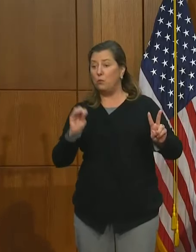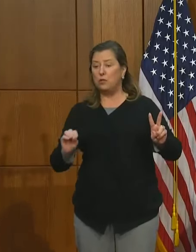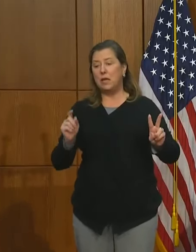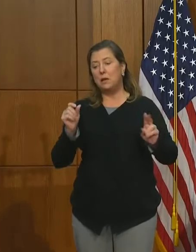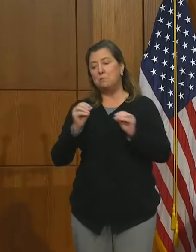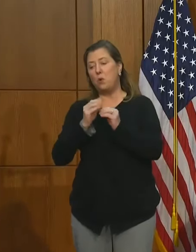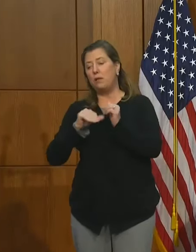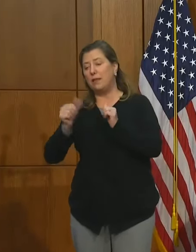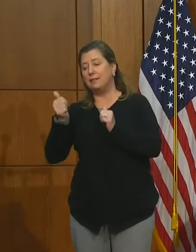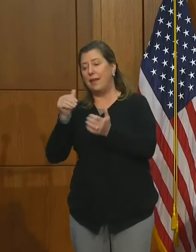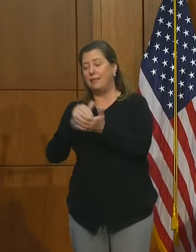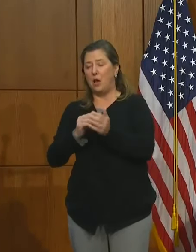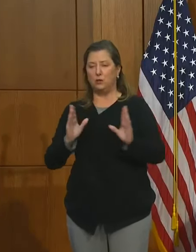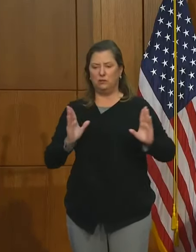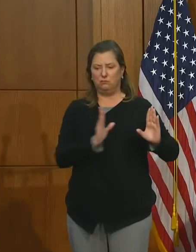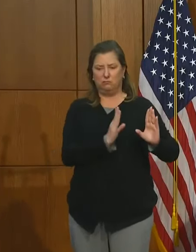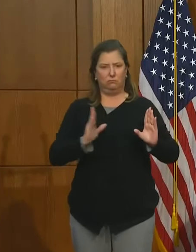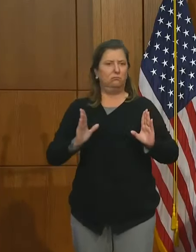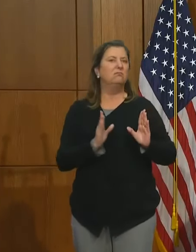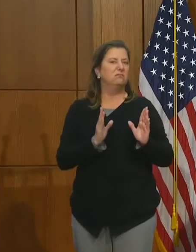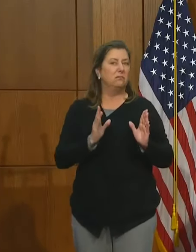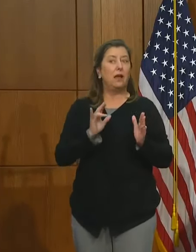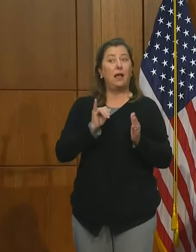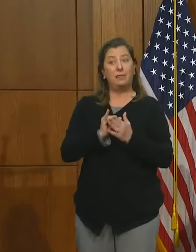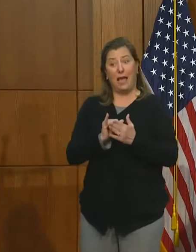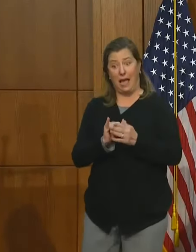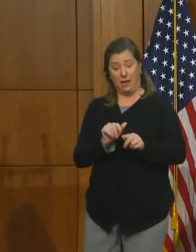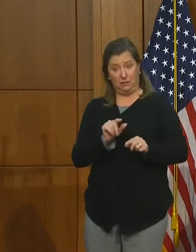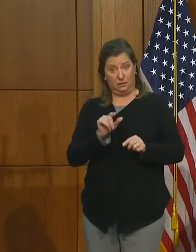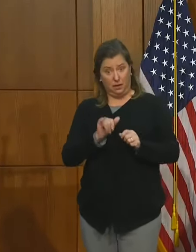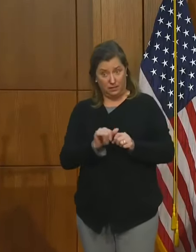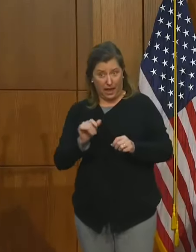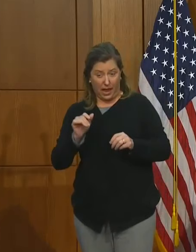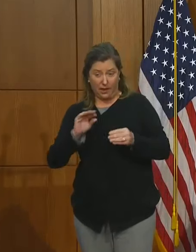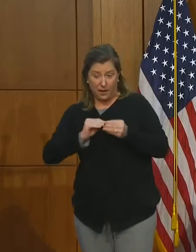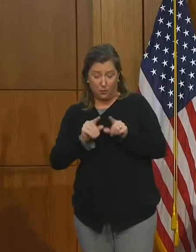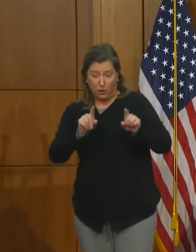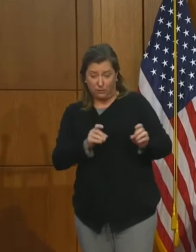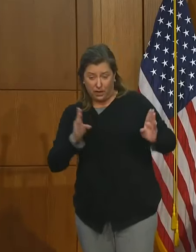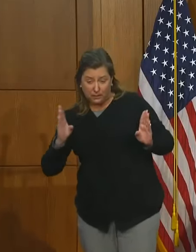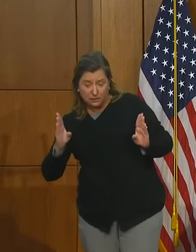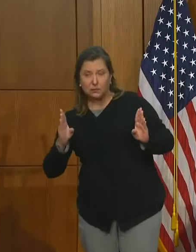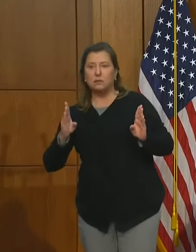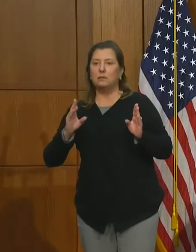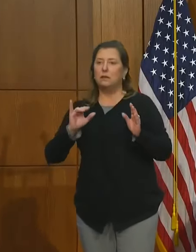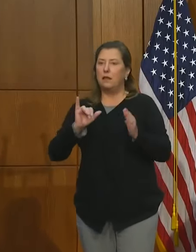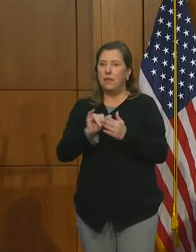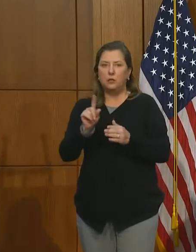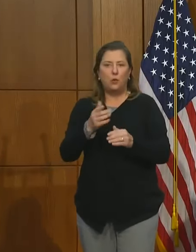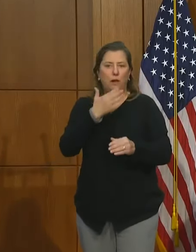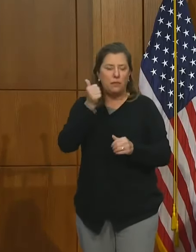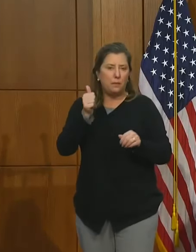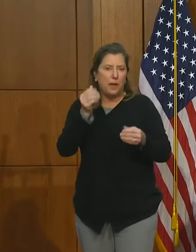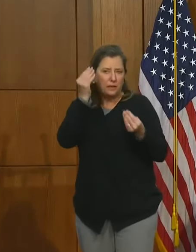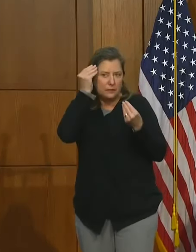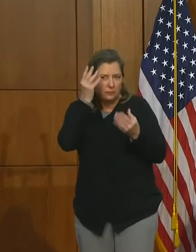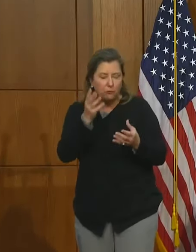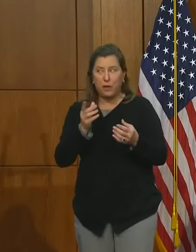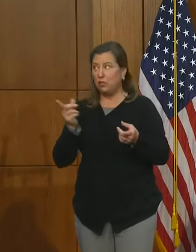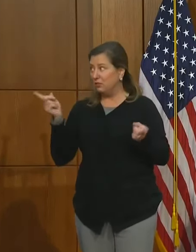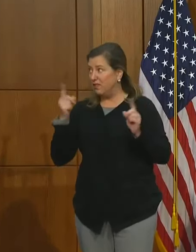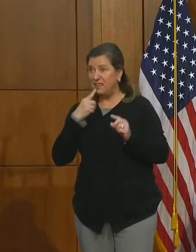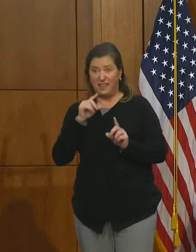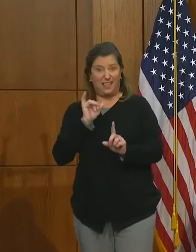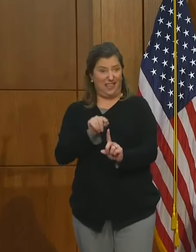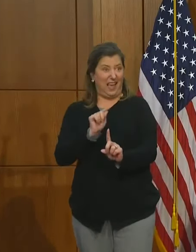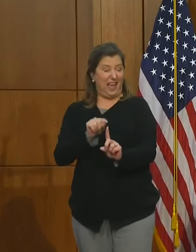than 10,000. That's when the best models, the best people that inform Dr. Peek and Dr. Oliver and the governor say, that's